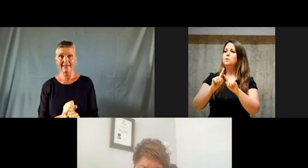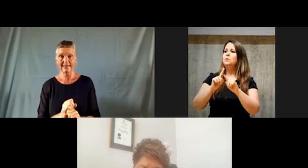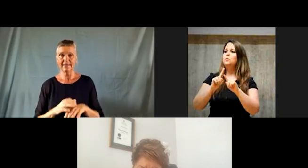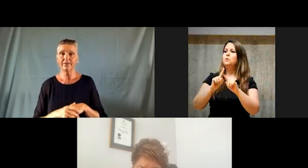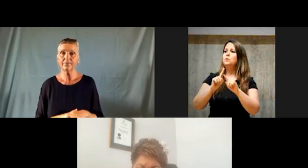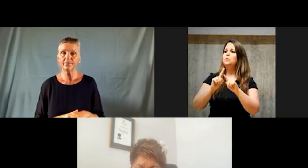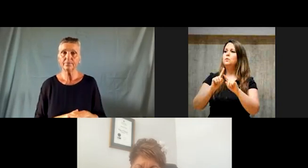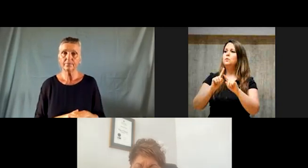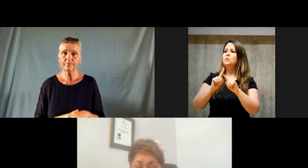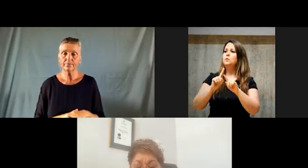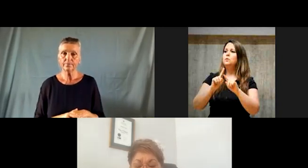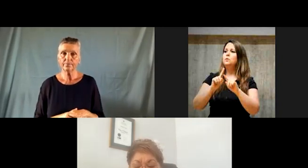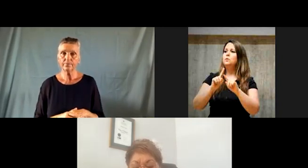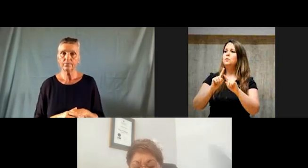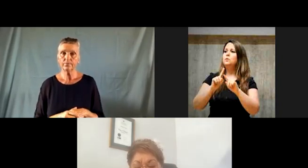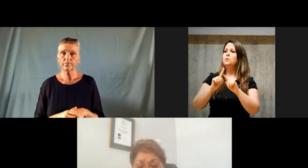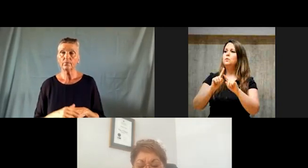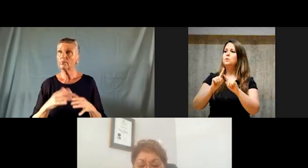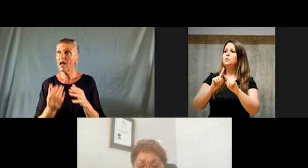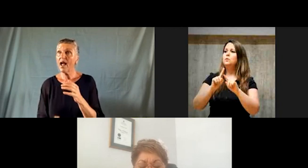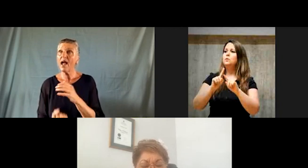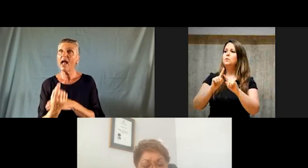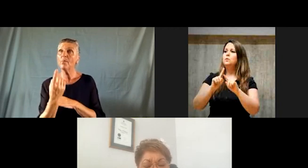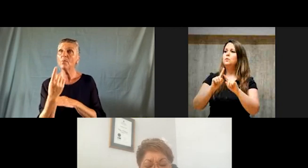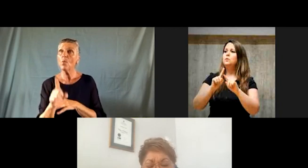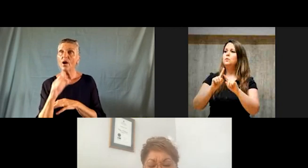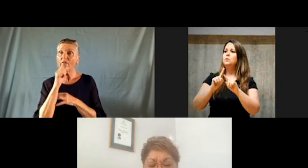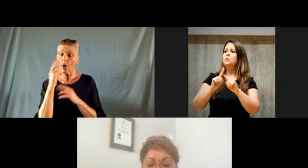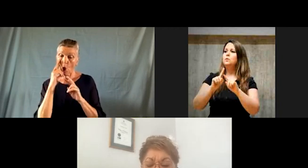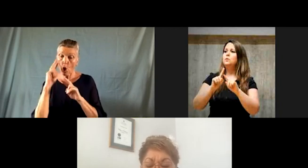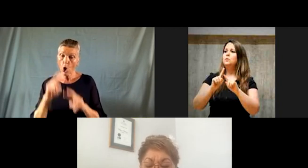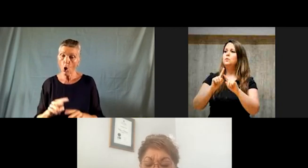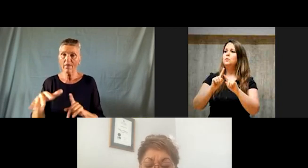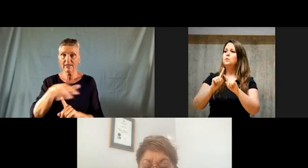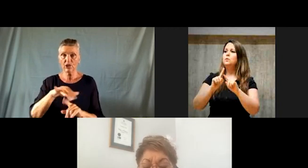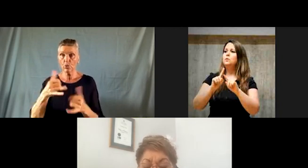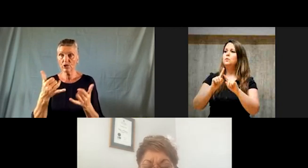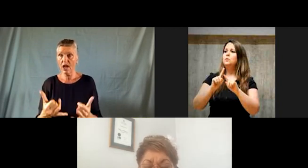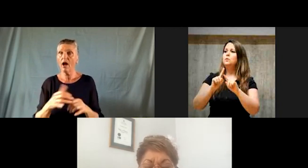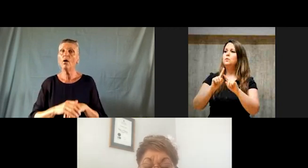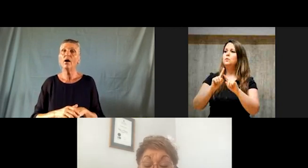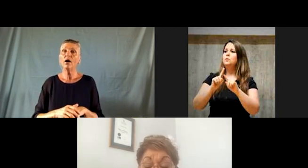What occurred, of course, if we roll in now, and we had the support of